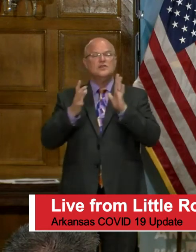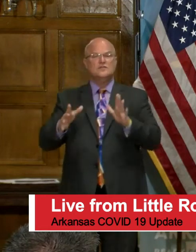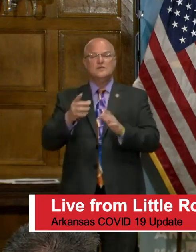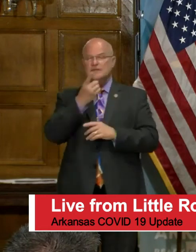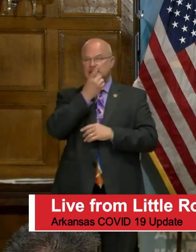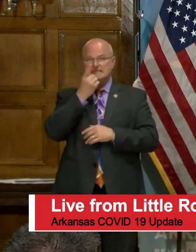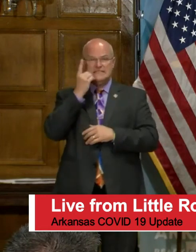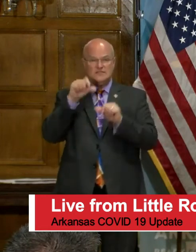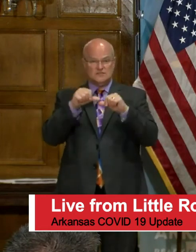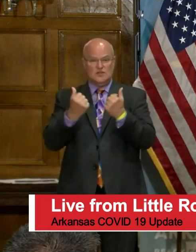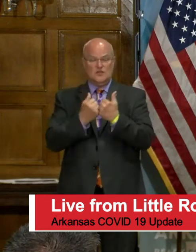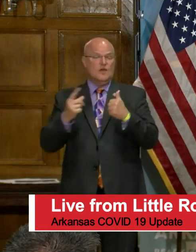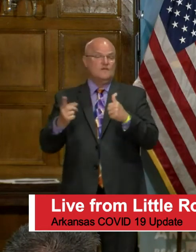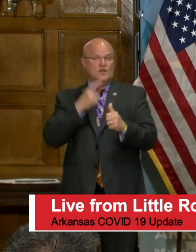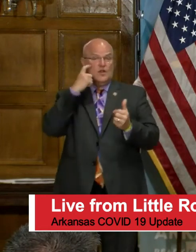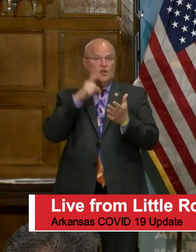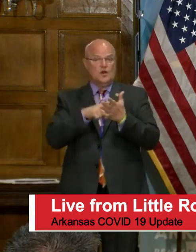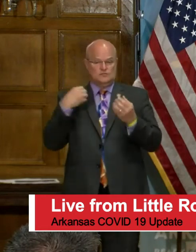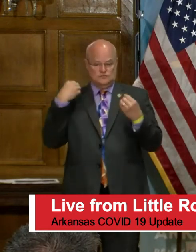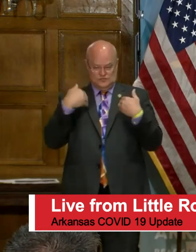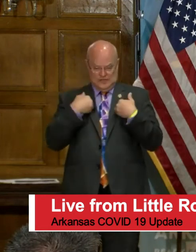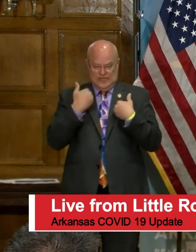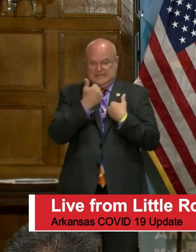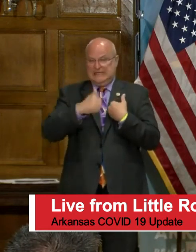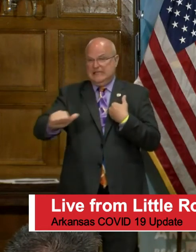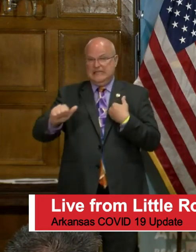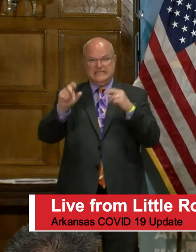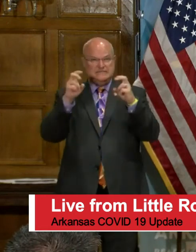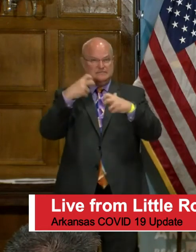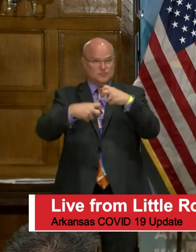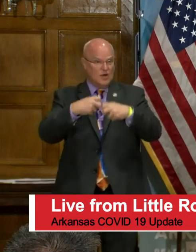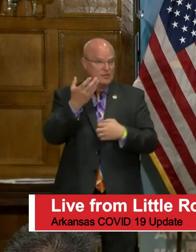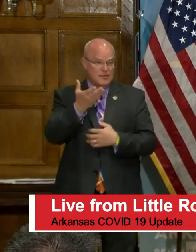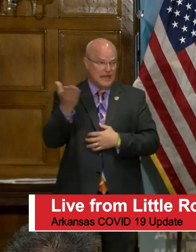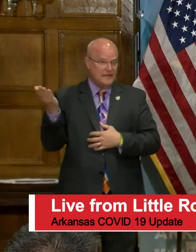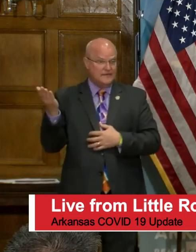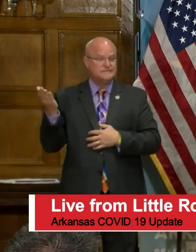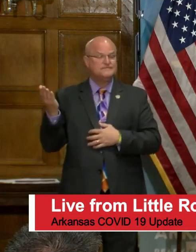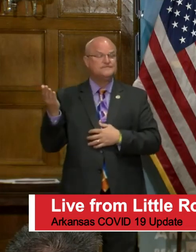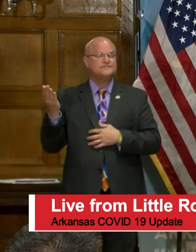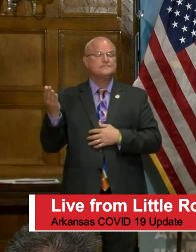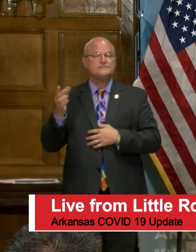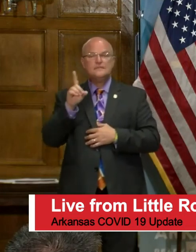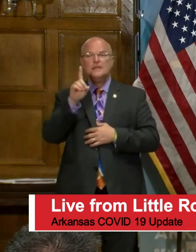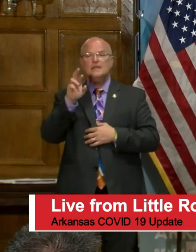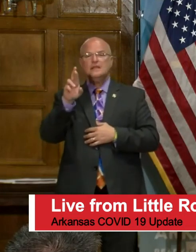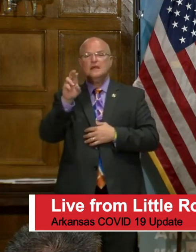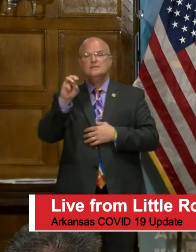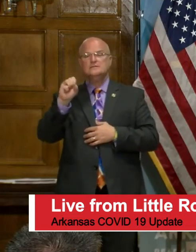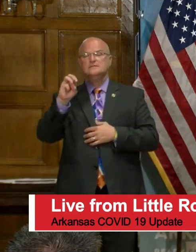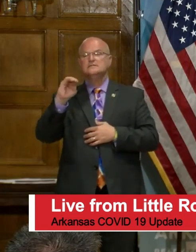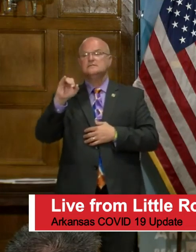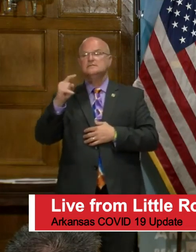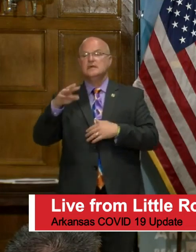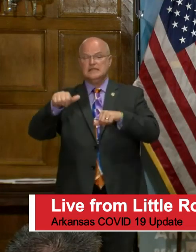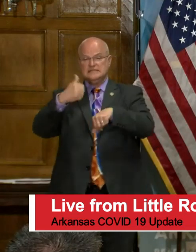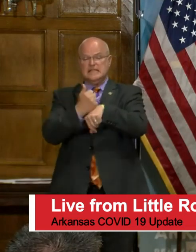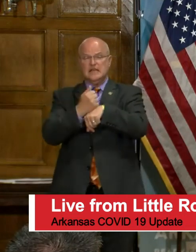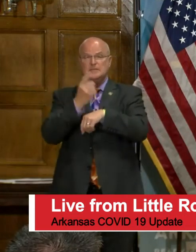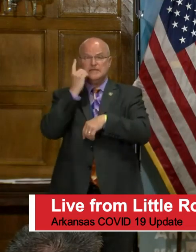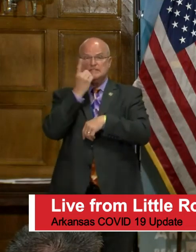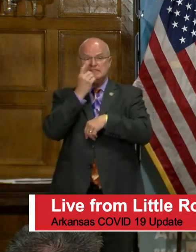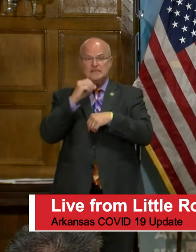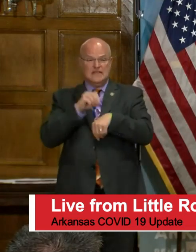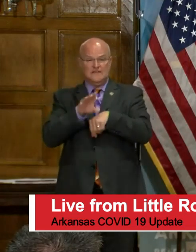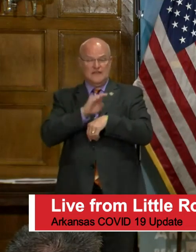Association was the first notice that we had that there was any issue out there. Dr. Smith set up a dental